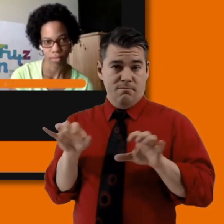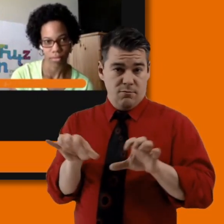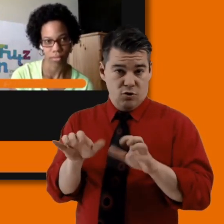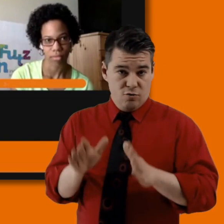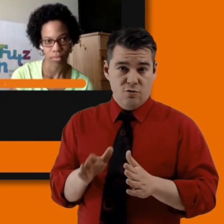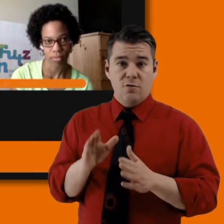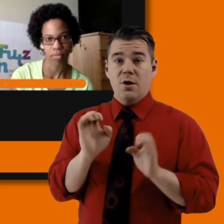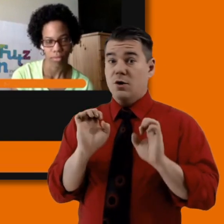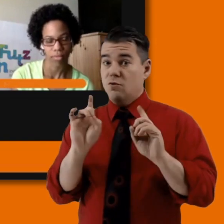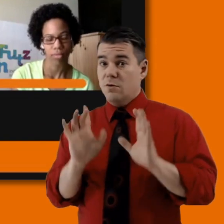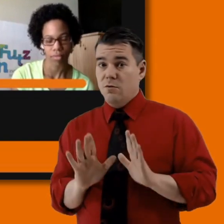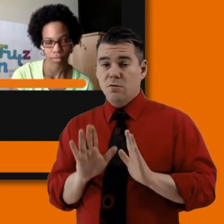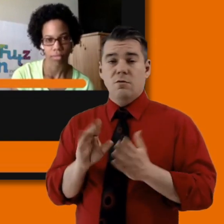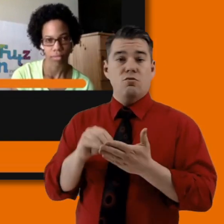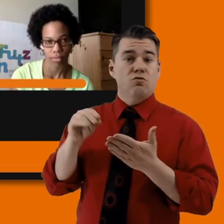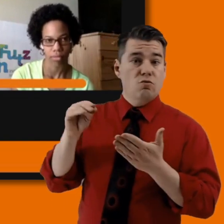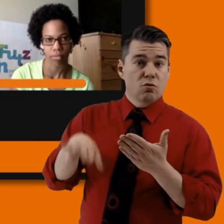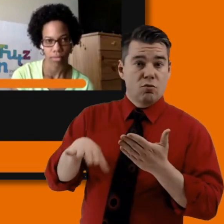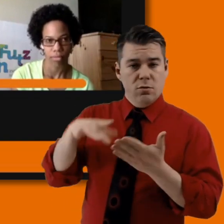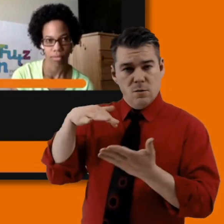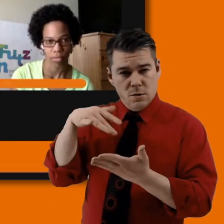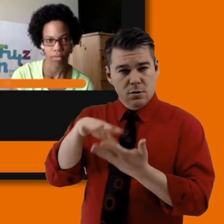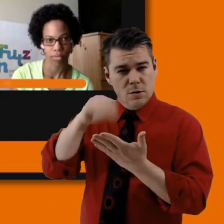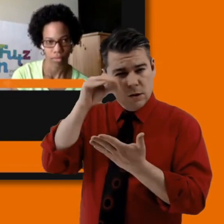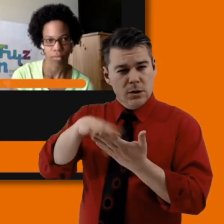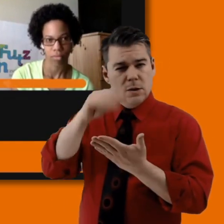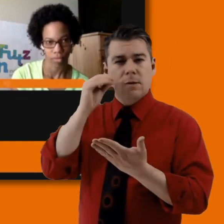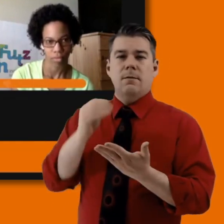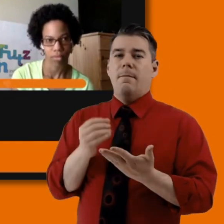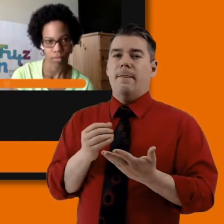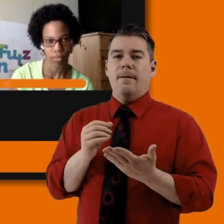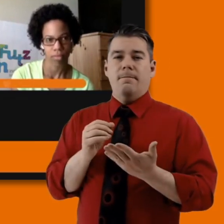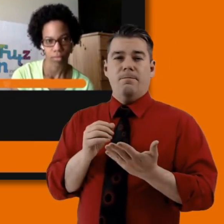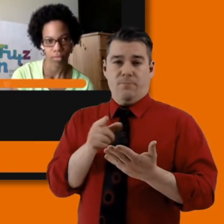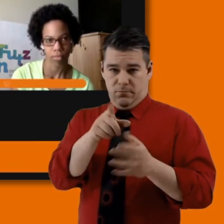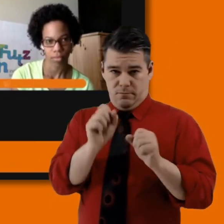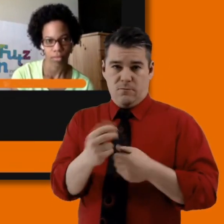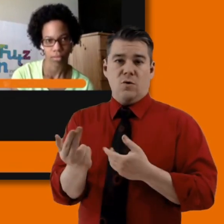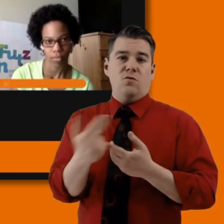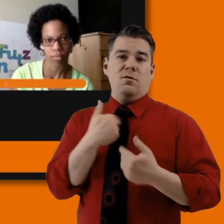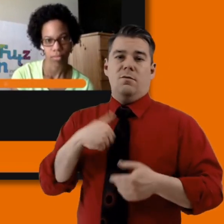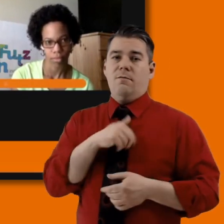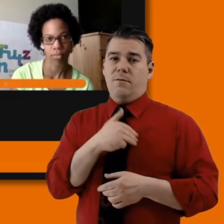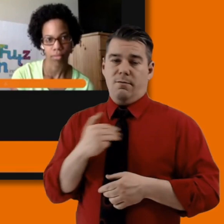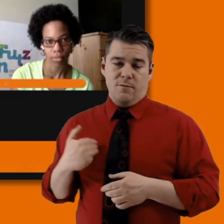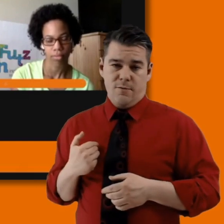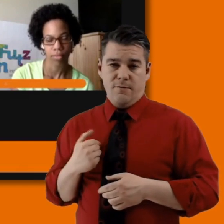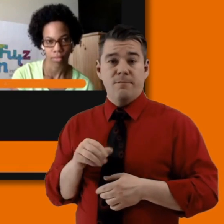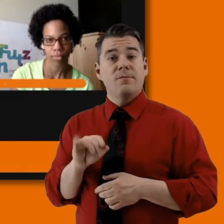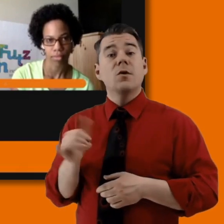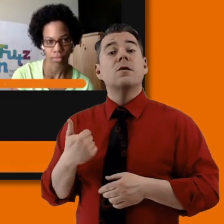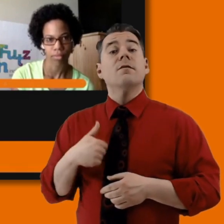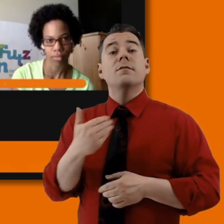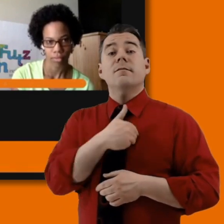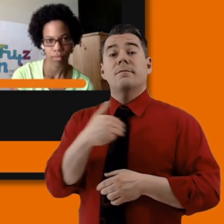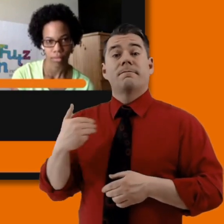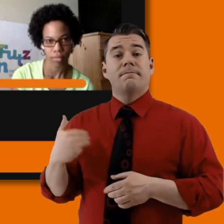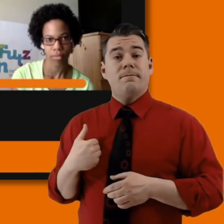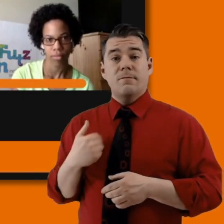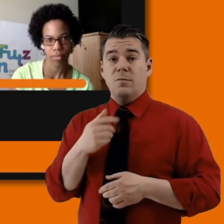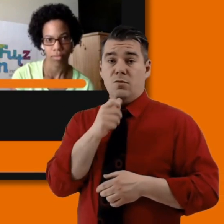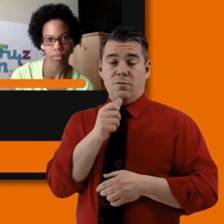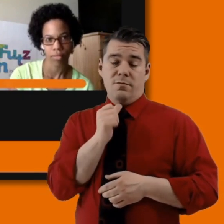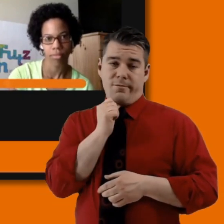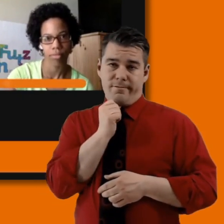educator, a student of occupational therapy, you could be our member. We also have members that are